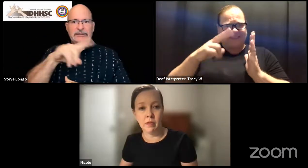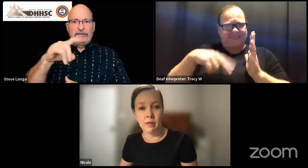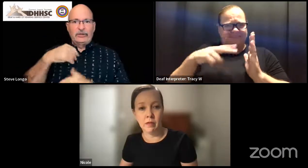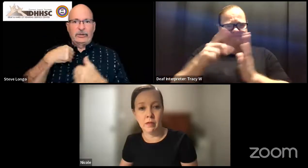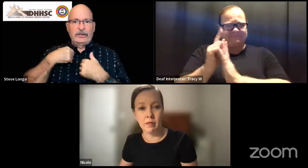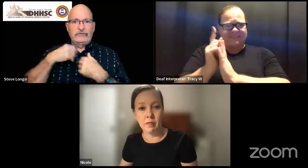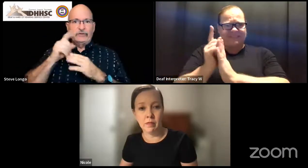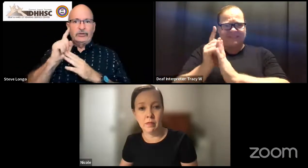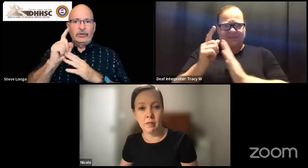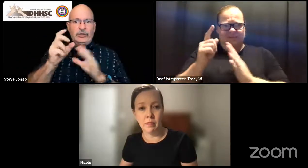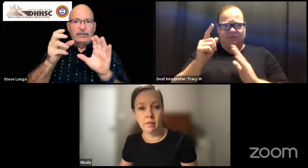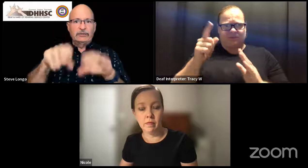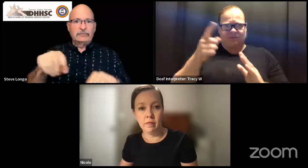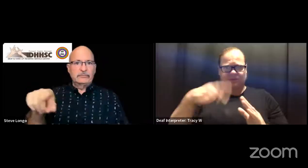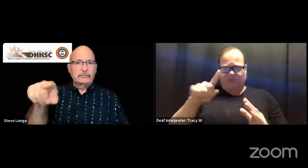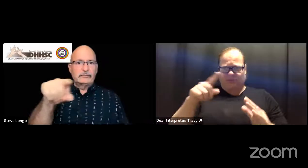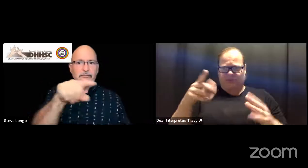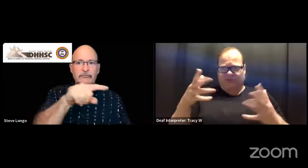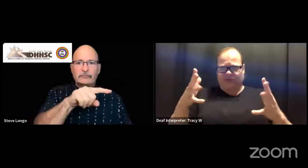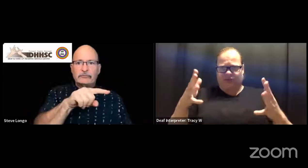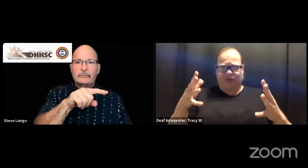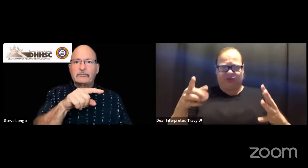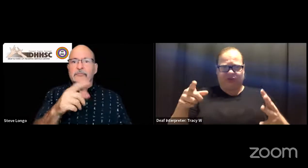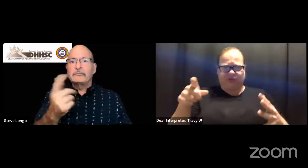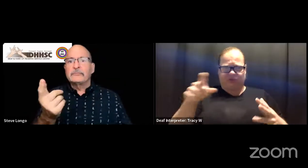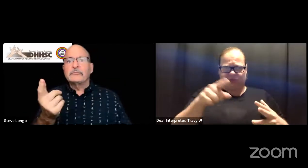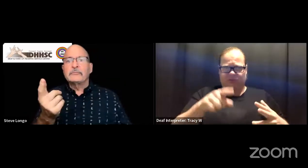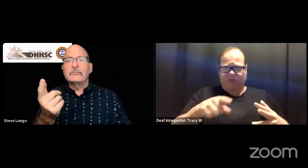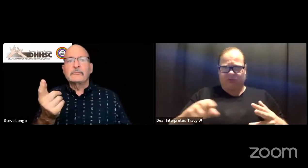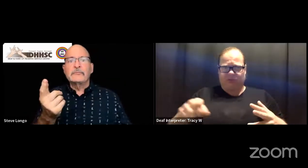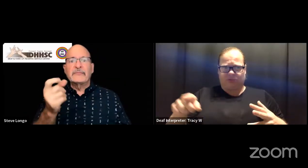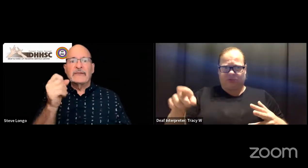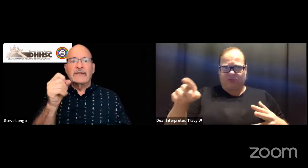And have all of you had a chance to review those minutes?